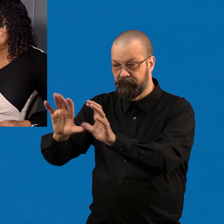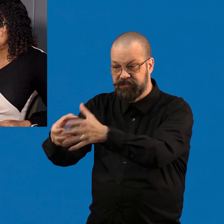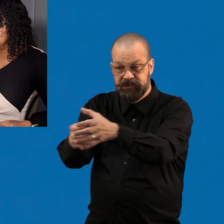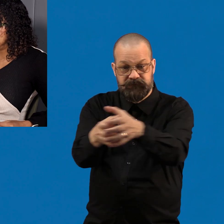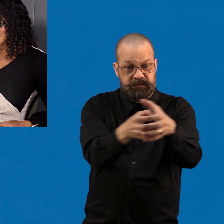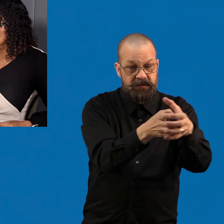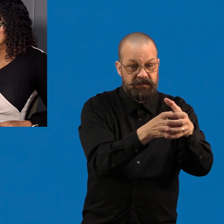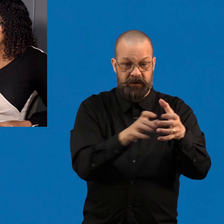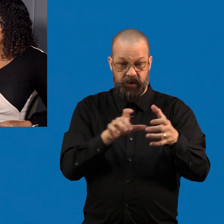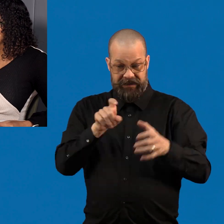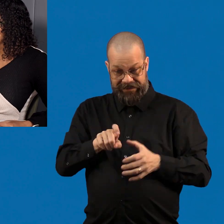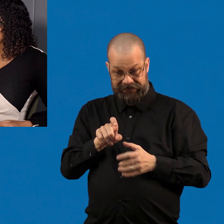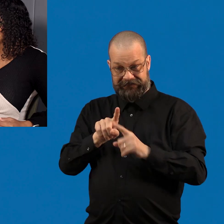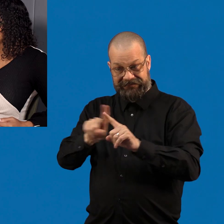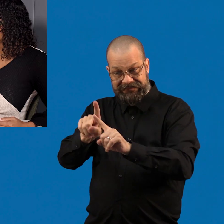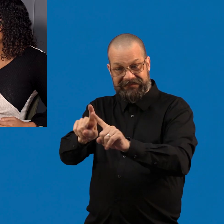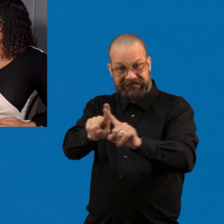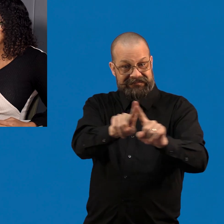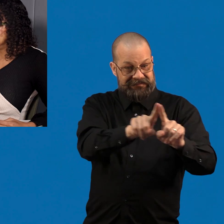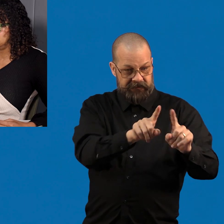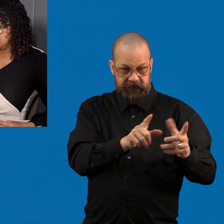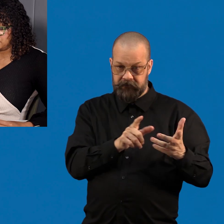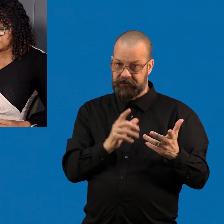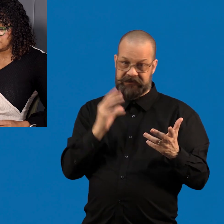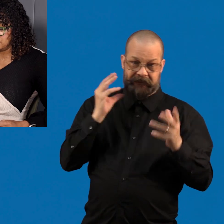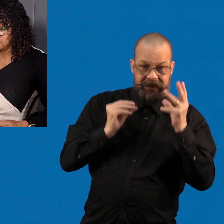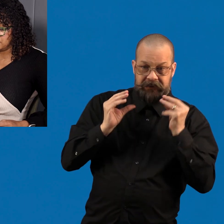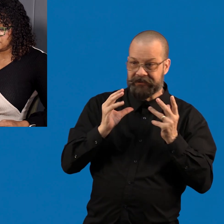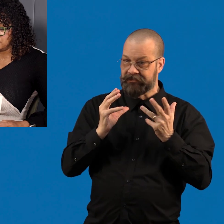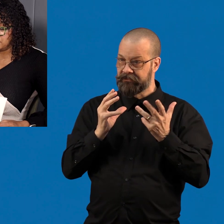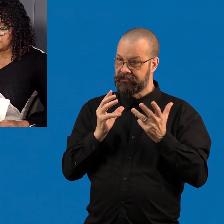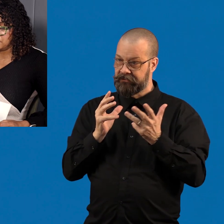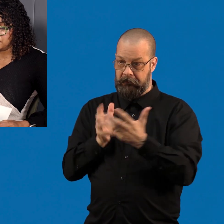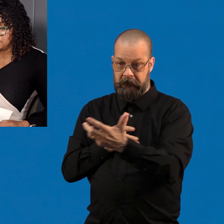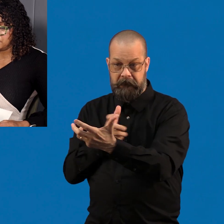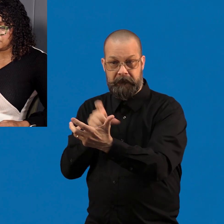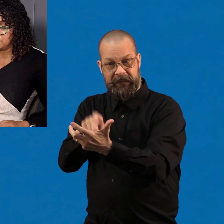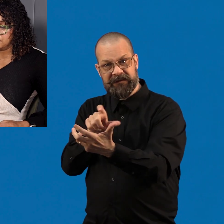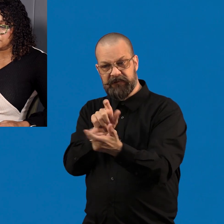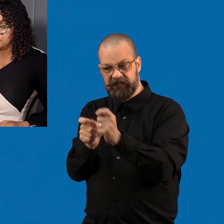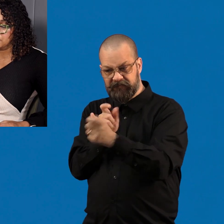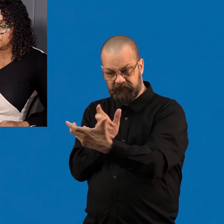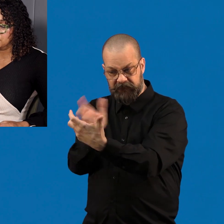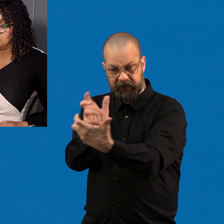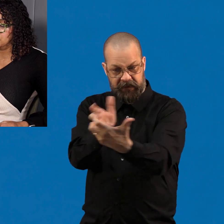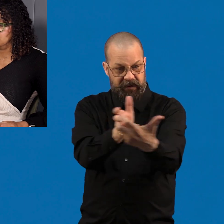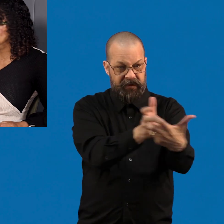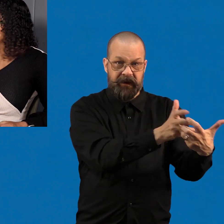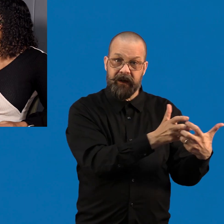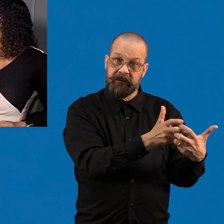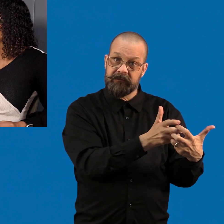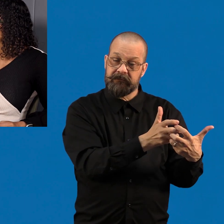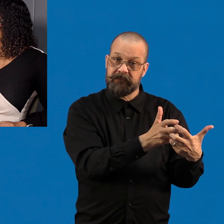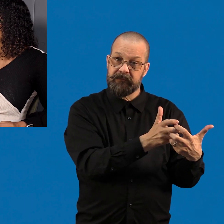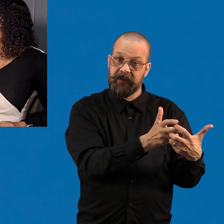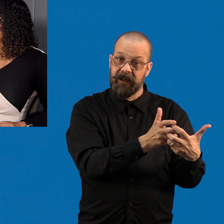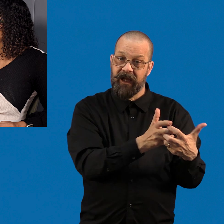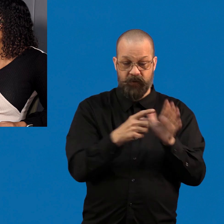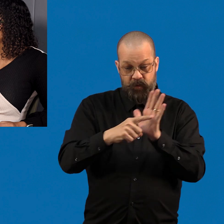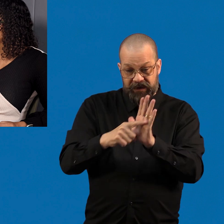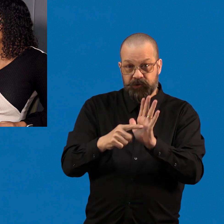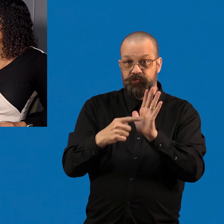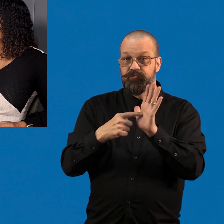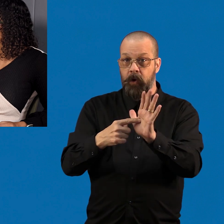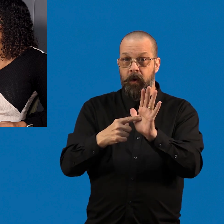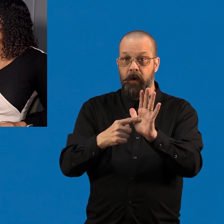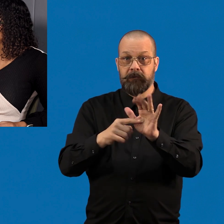shape different priorities, and different life experiences shape different perspectives. If research doesn't reflect diversity,